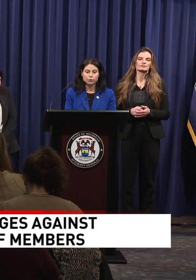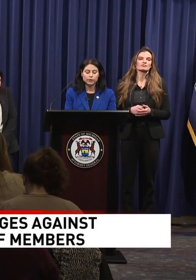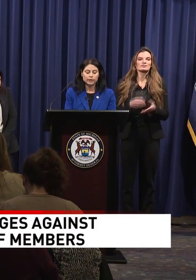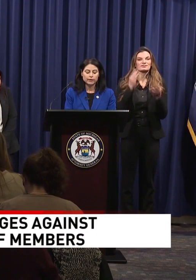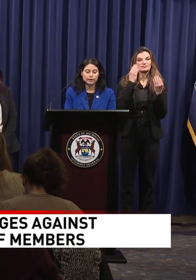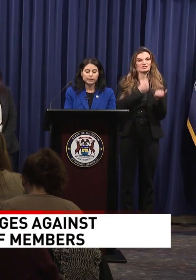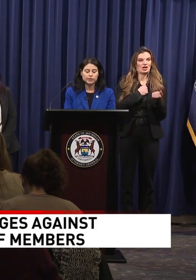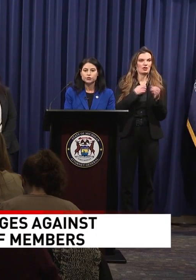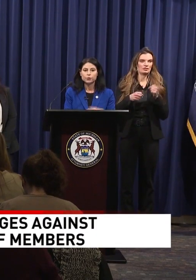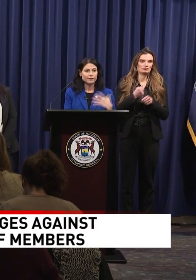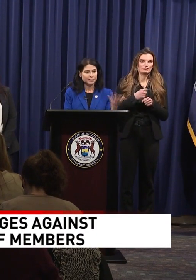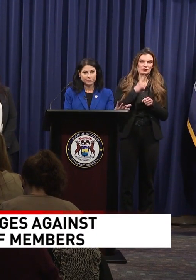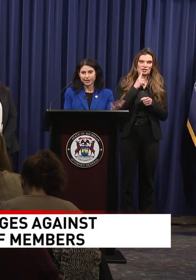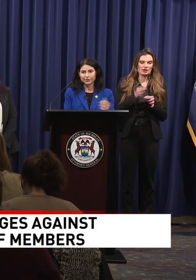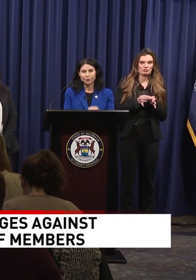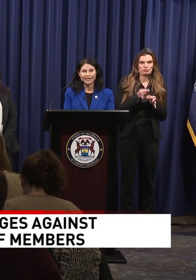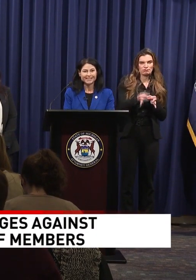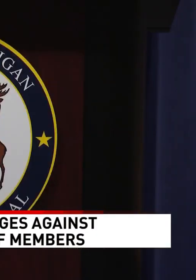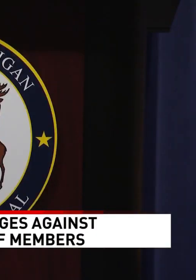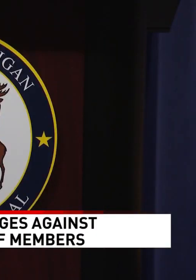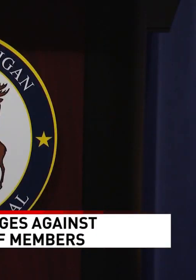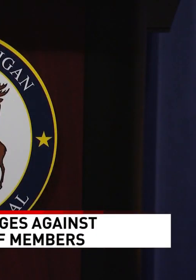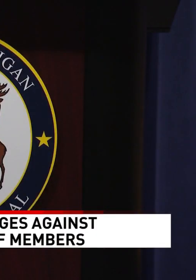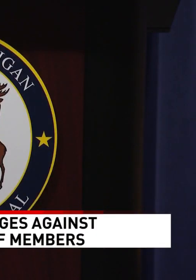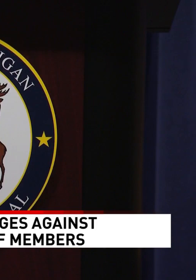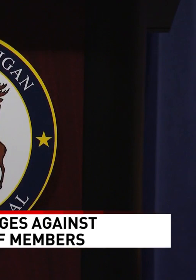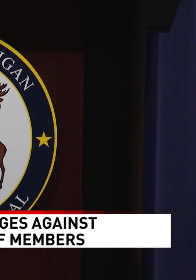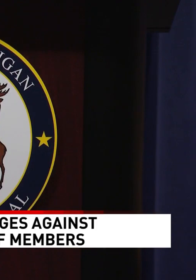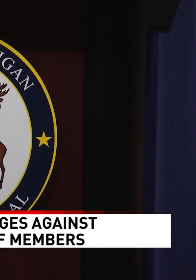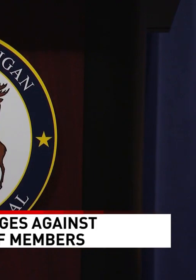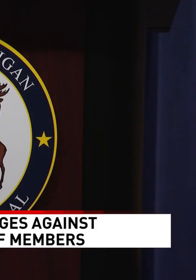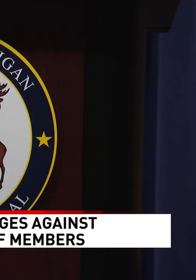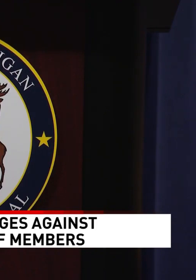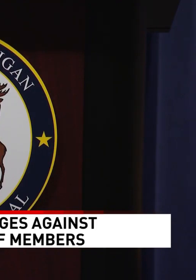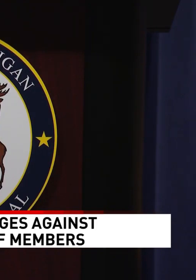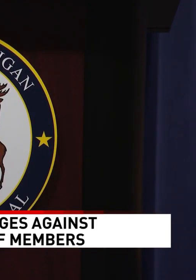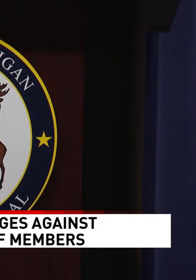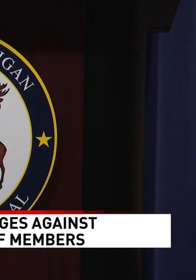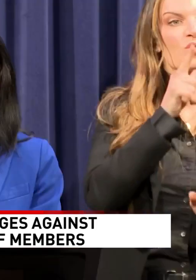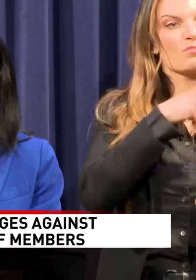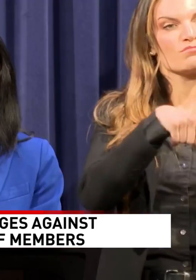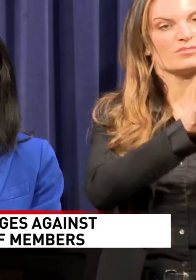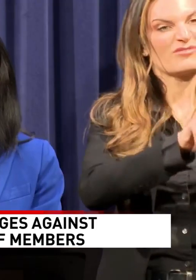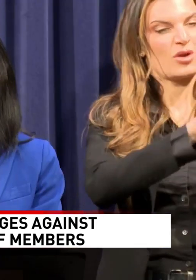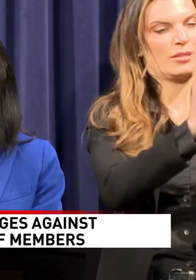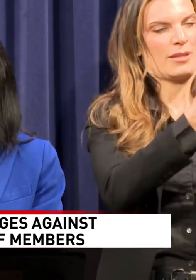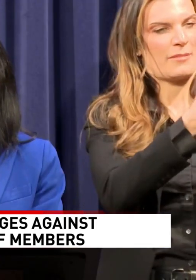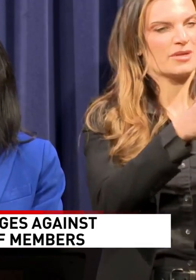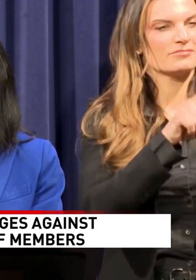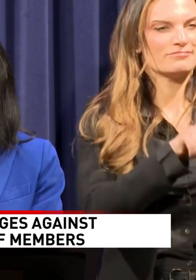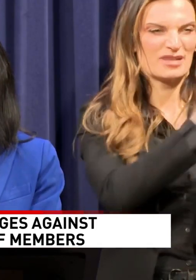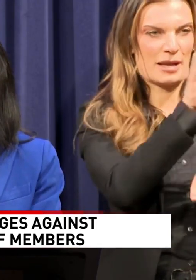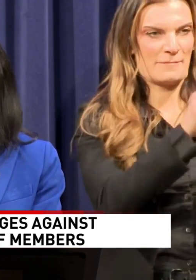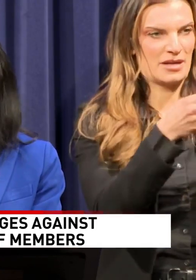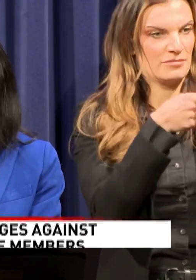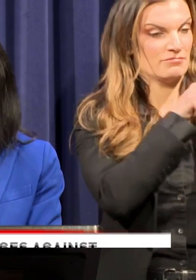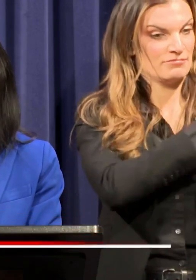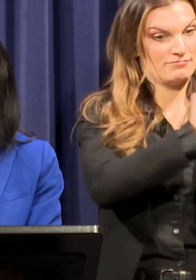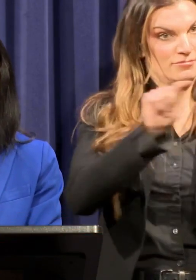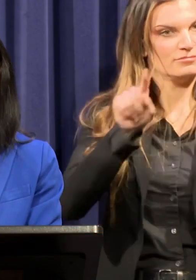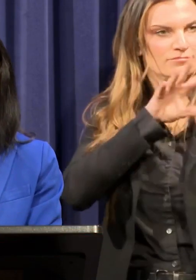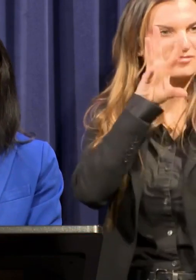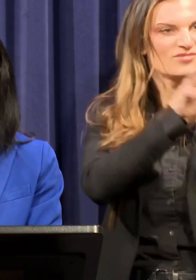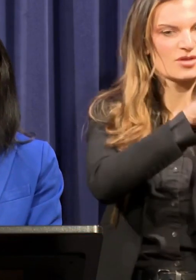Robert Menard that they defrauded funds from multiple nonprofits and political action groups. We allege that the Menards